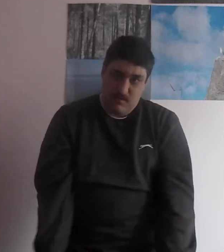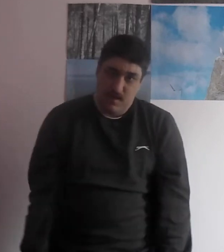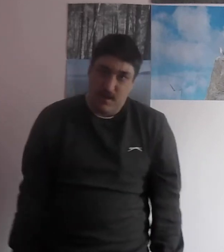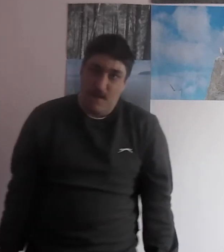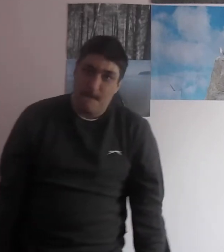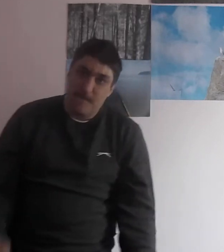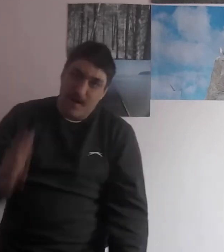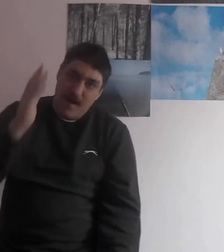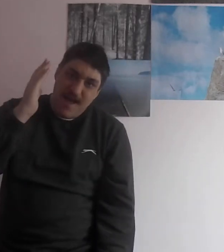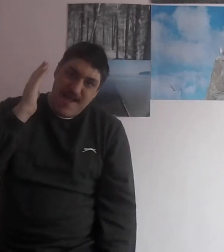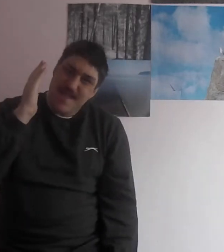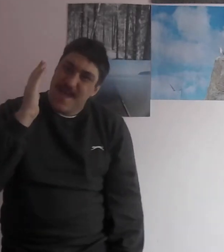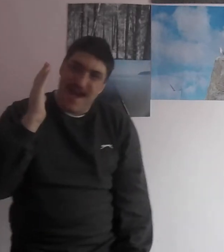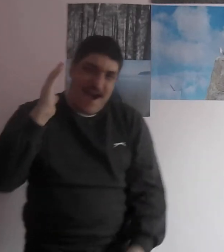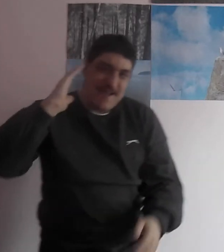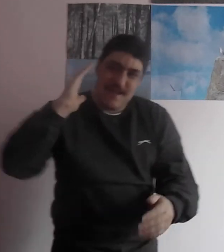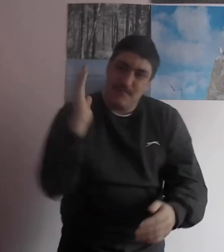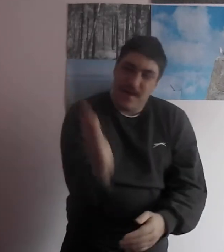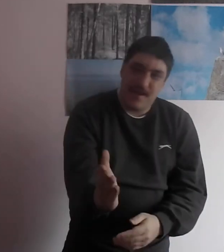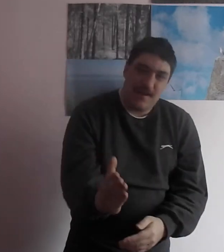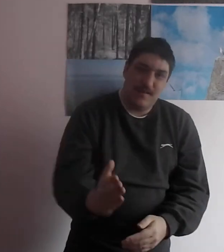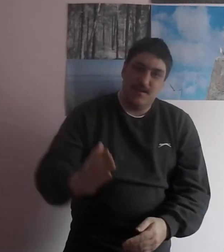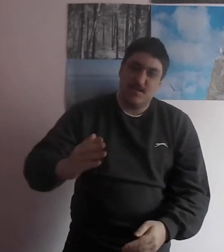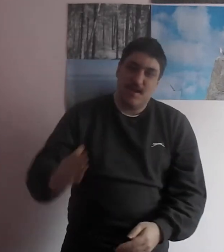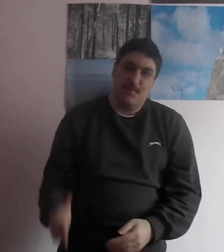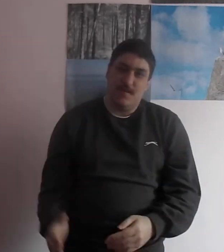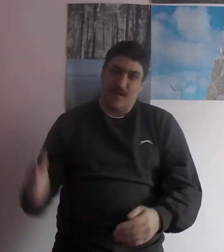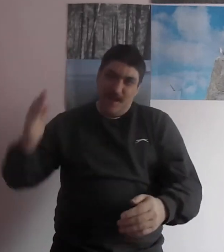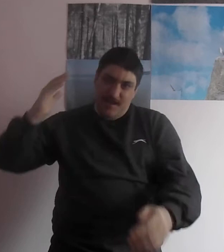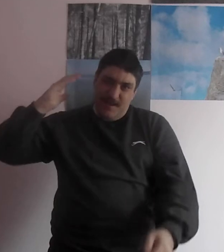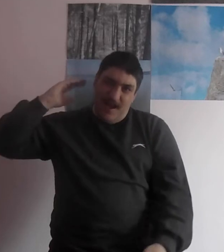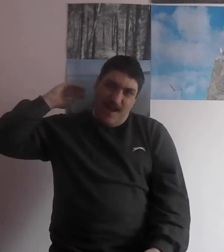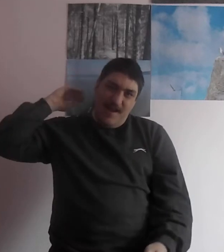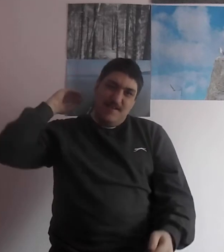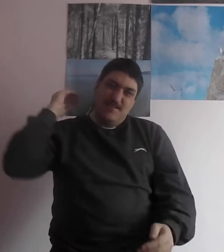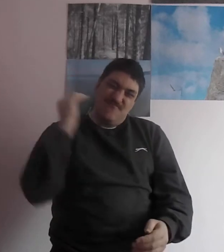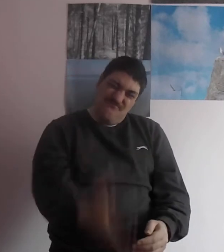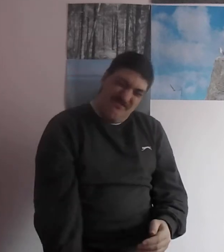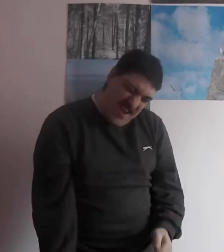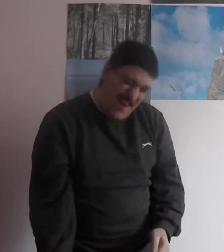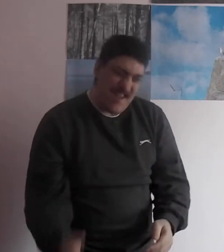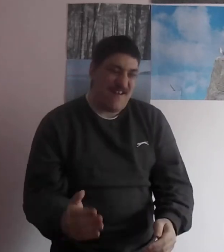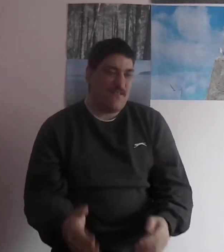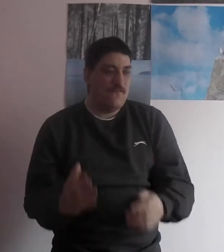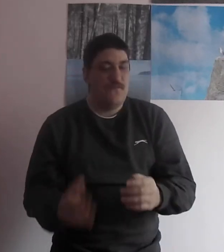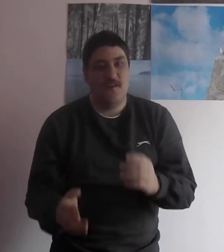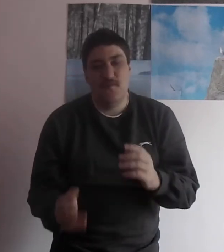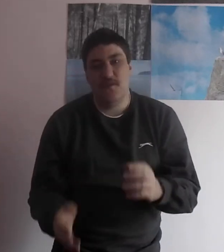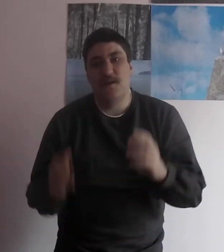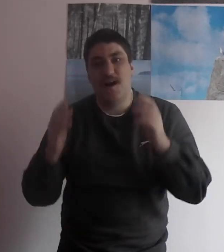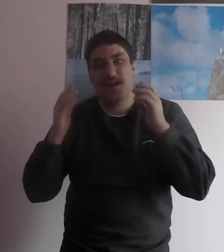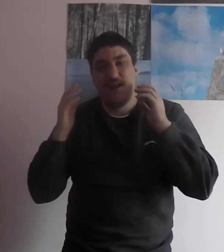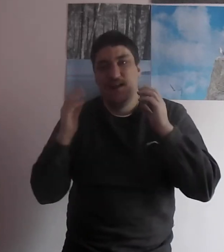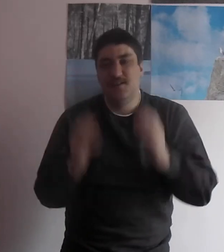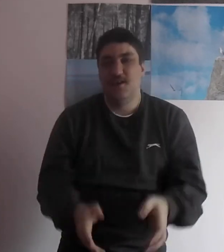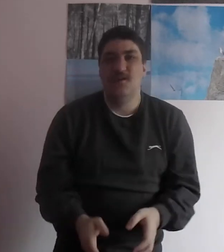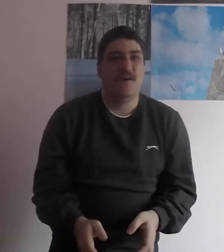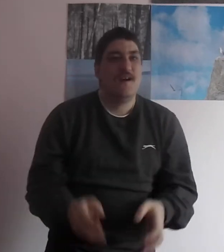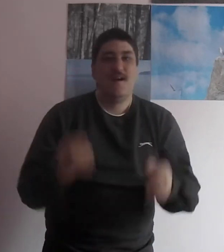her. But yeah, I keep making these chambers and I really have some fun with them. I do.